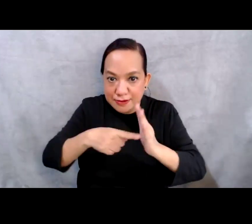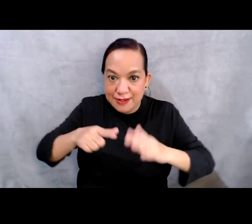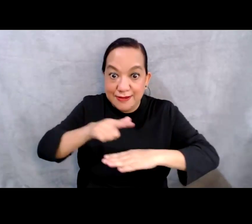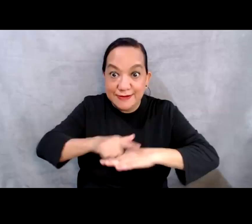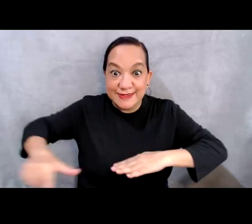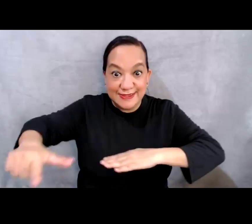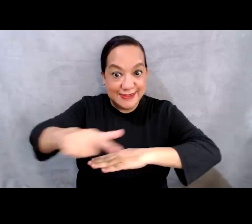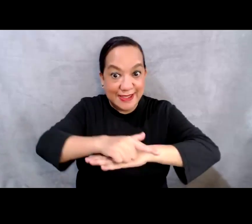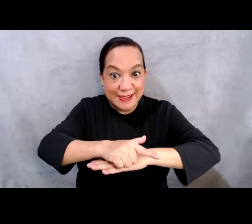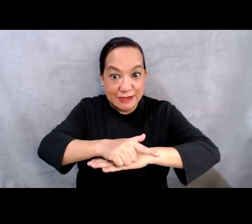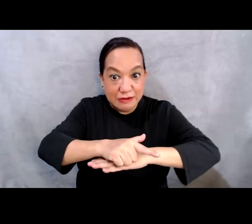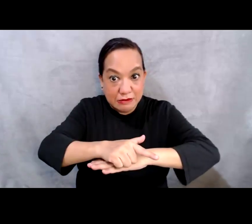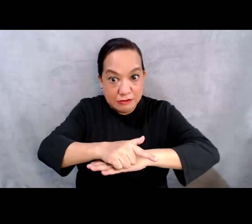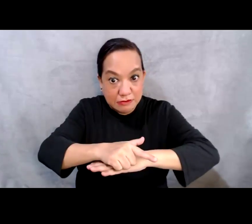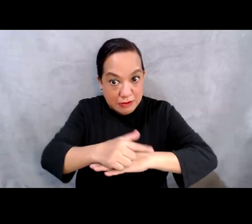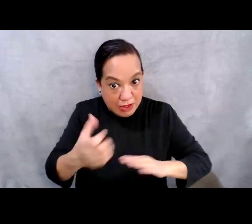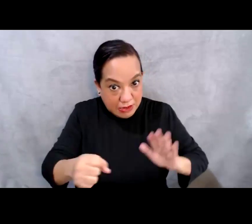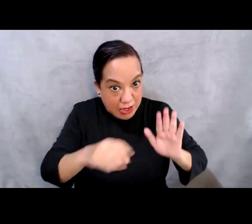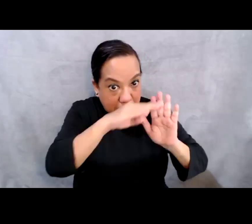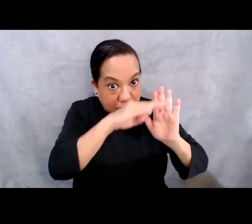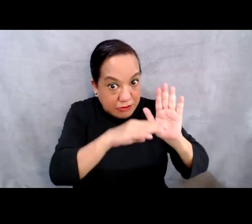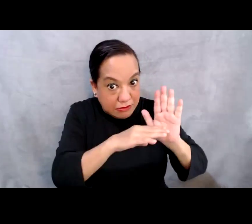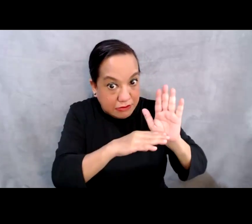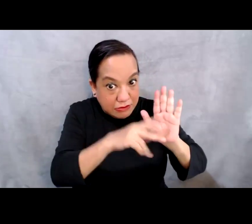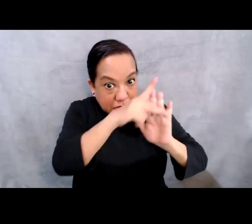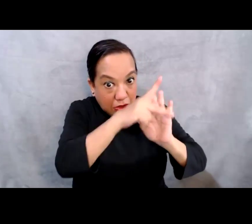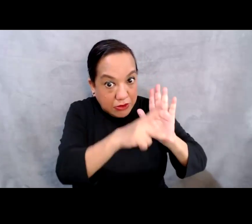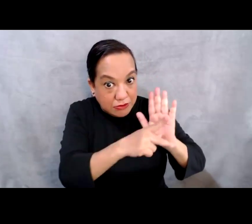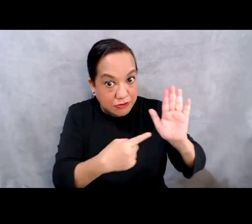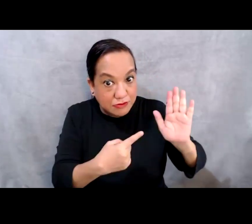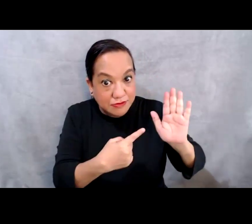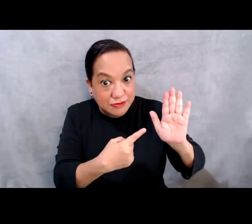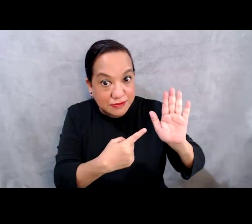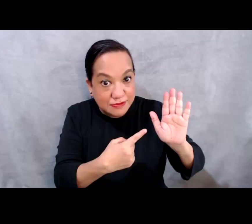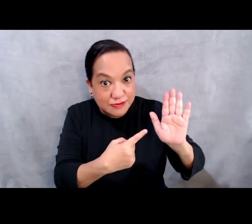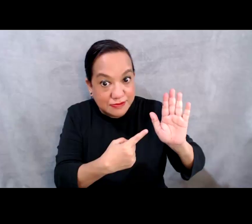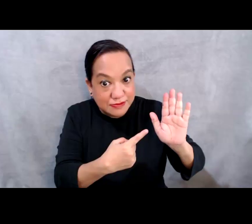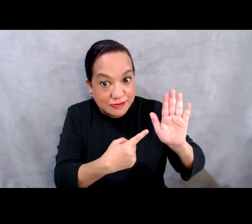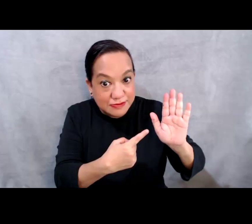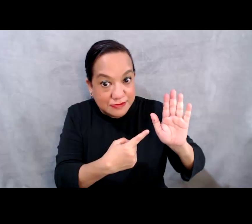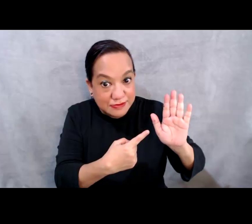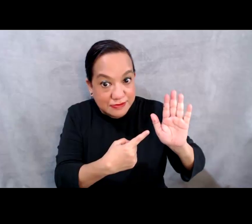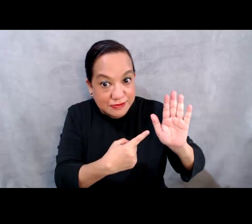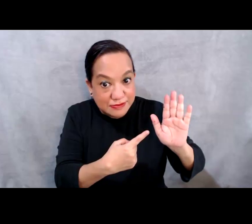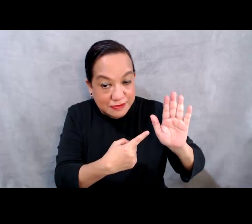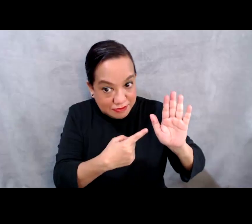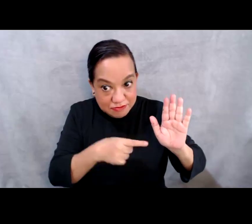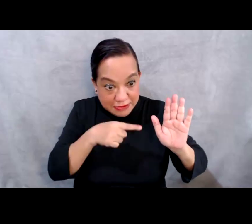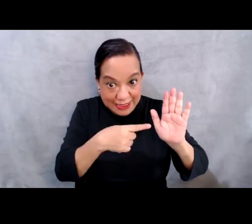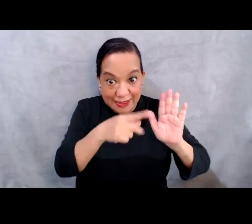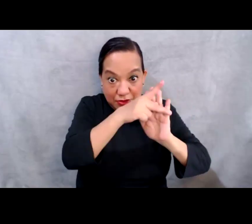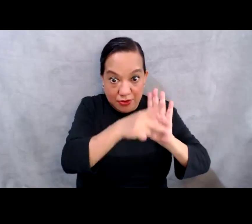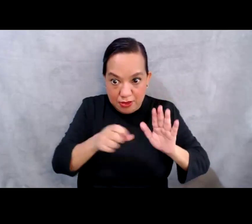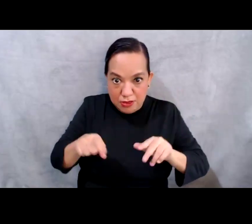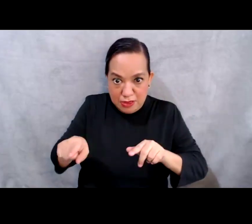regulation from sedentary cultures into a nomadic setting where there are different traditions,